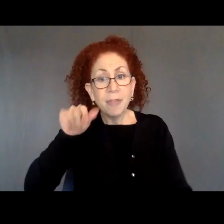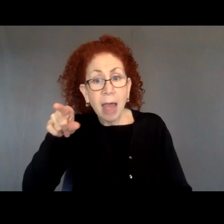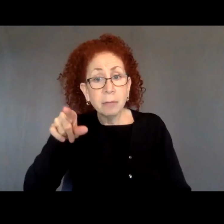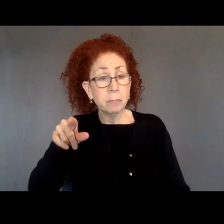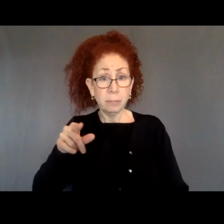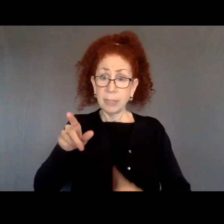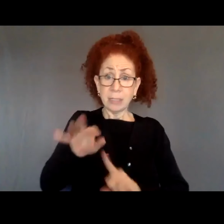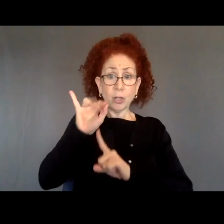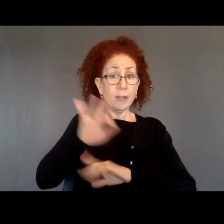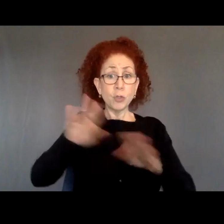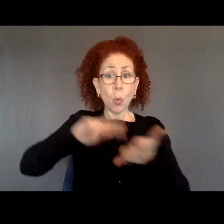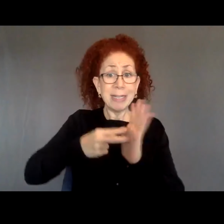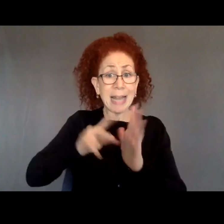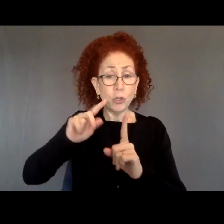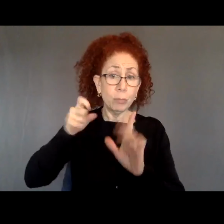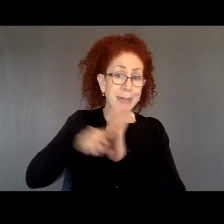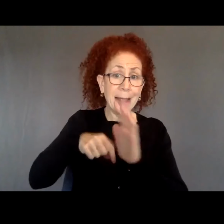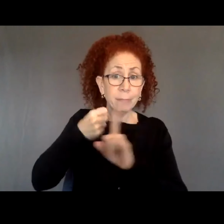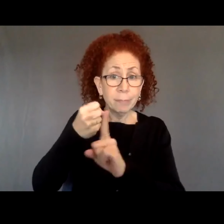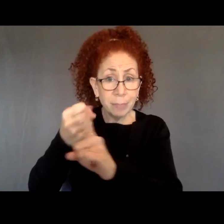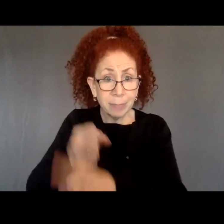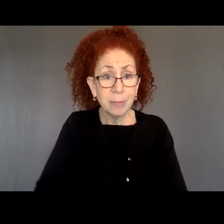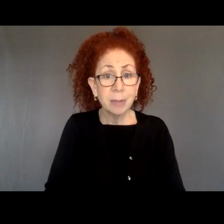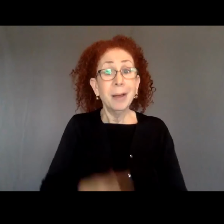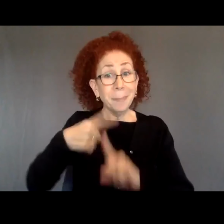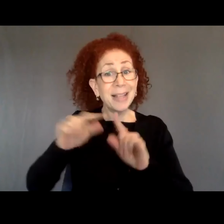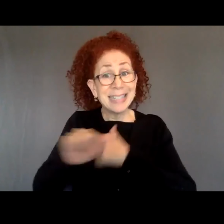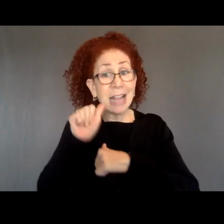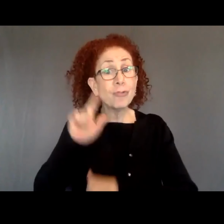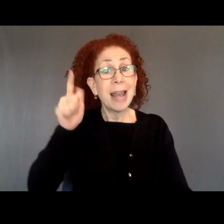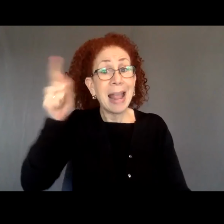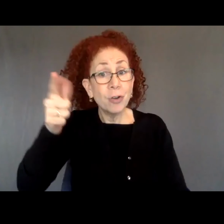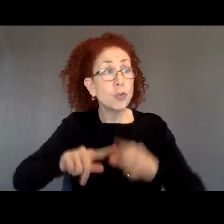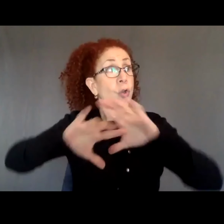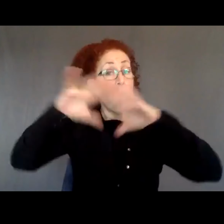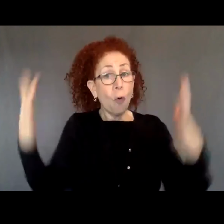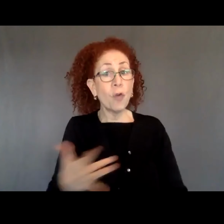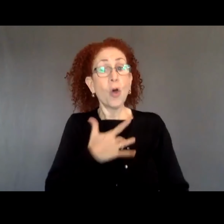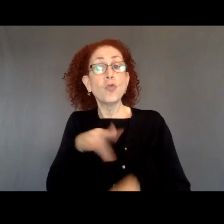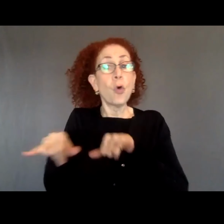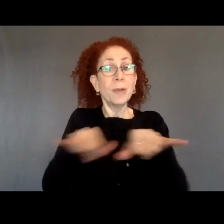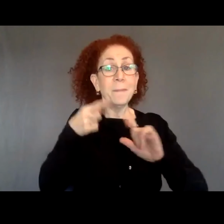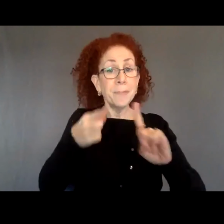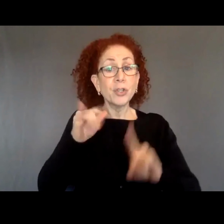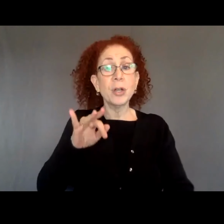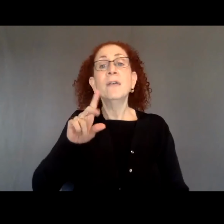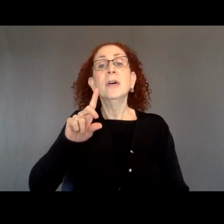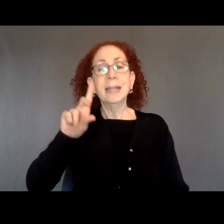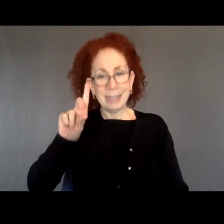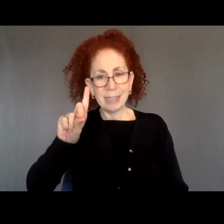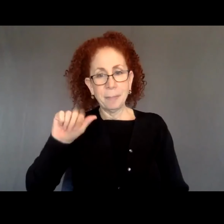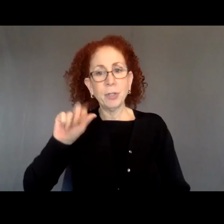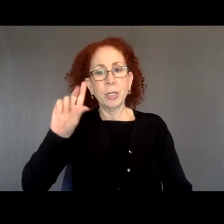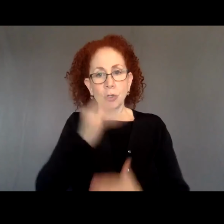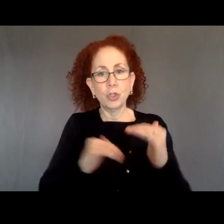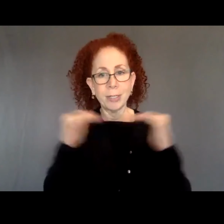unintended? They're not only unintended, but dangerous to the overall normative mission of disability justice. After